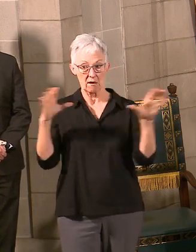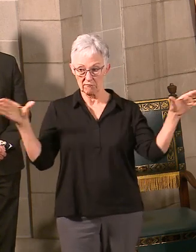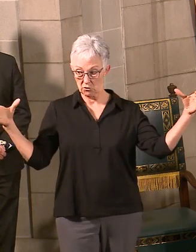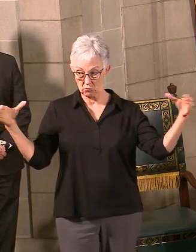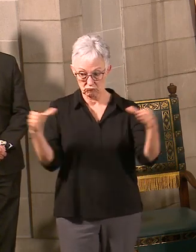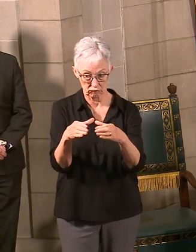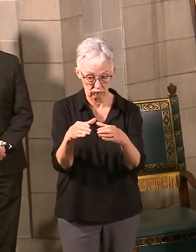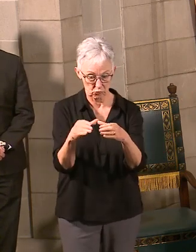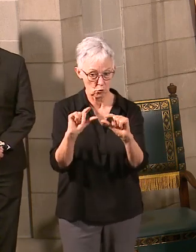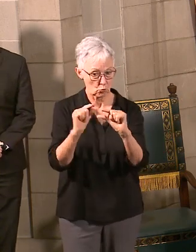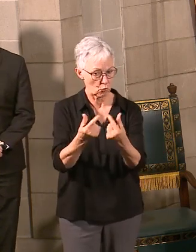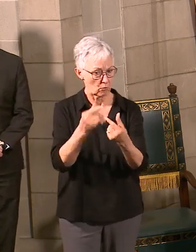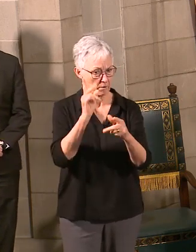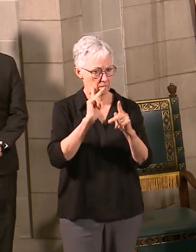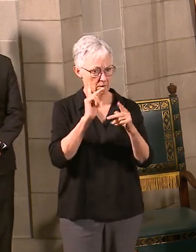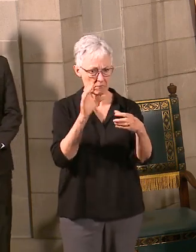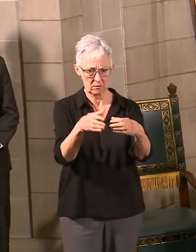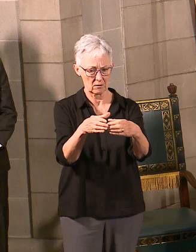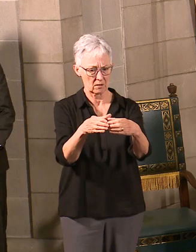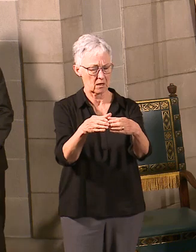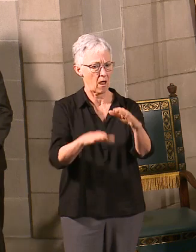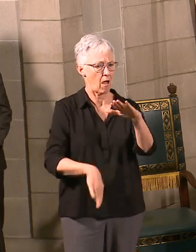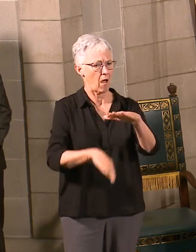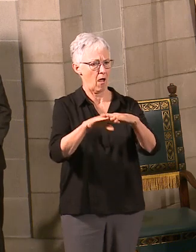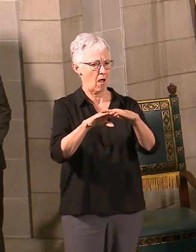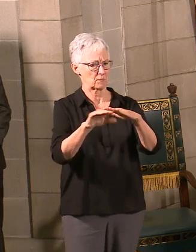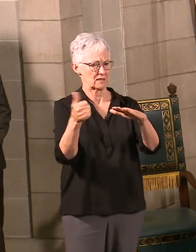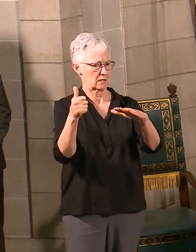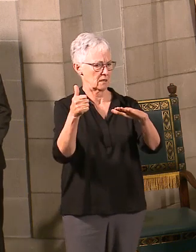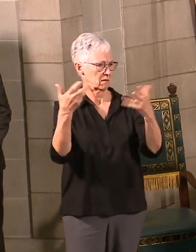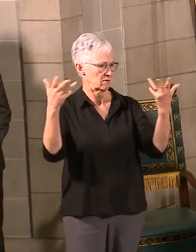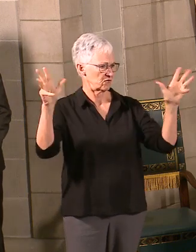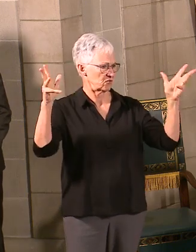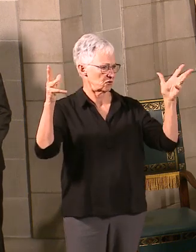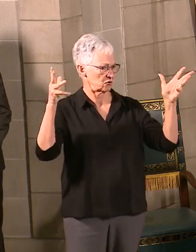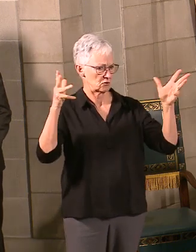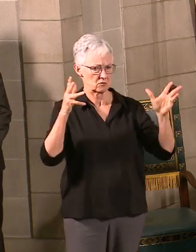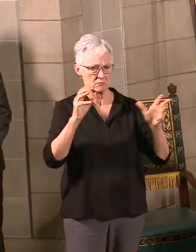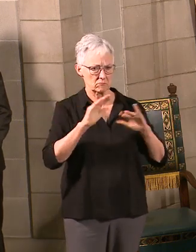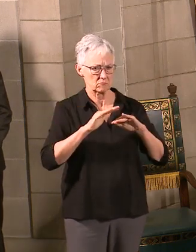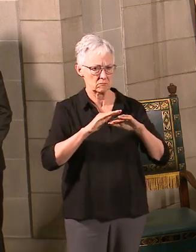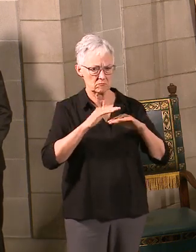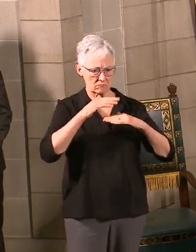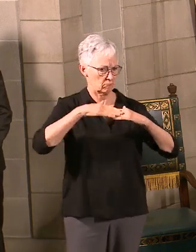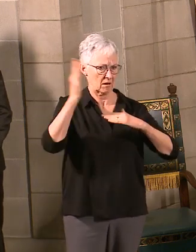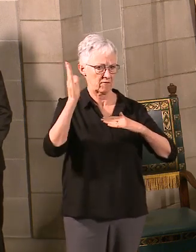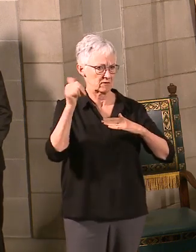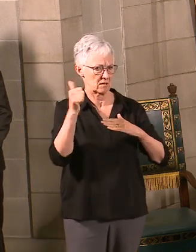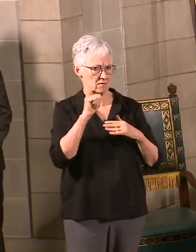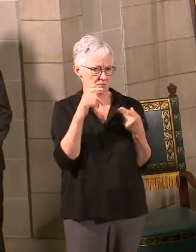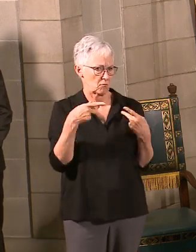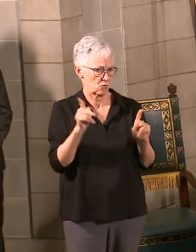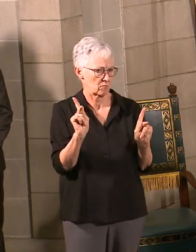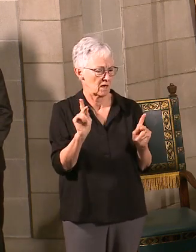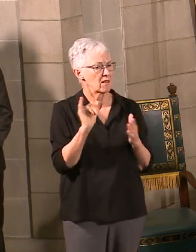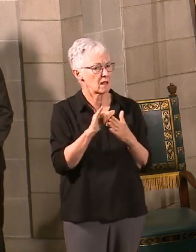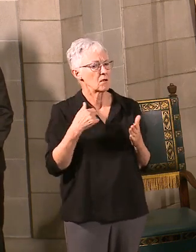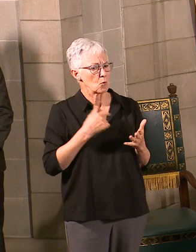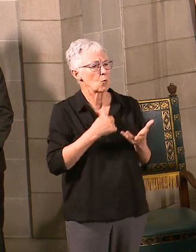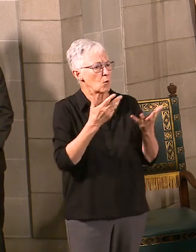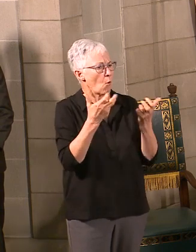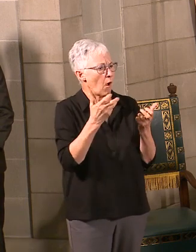things that's been in place for almost a month now. So those are the types of things we want people to try to do when they're at work, in the workplace.